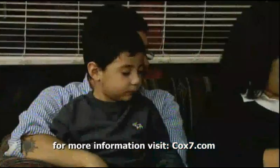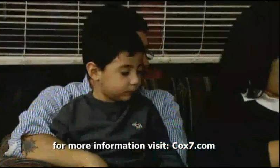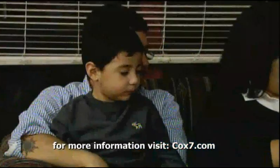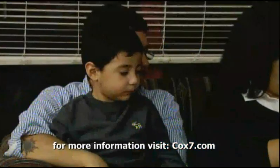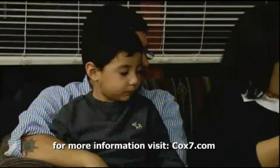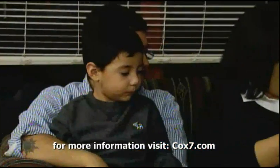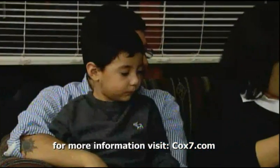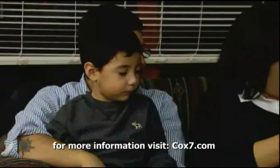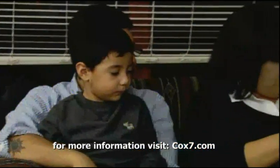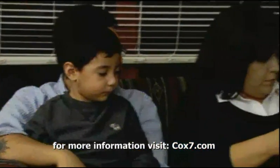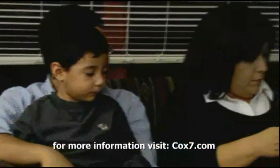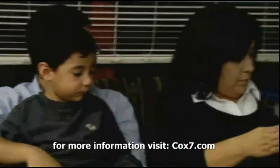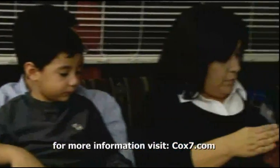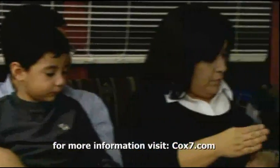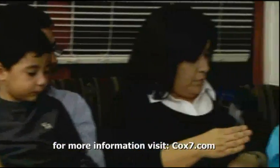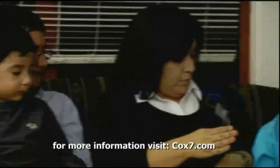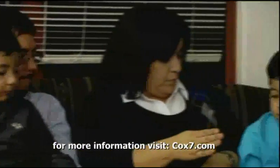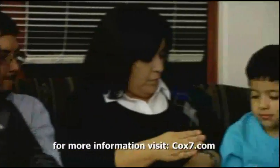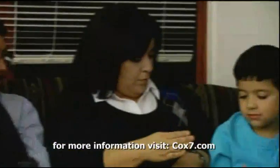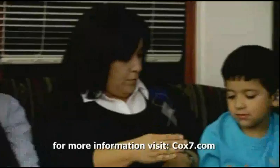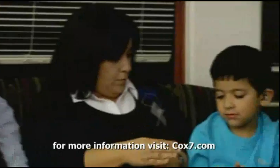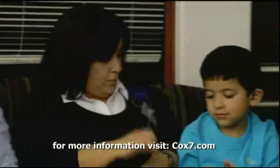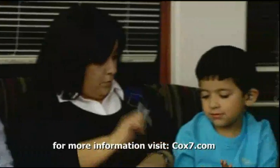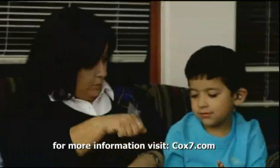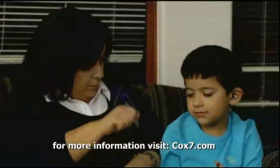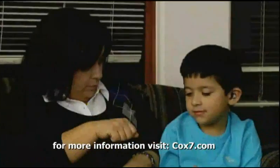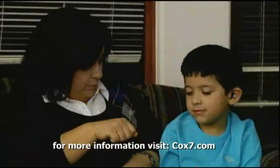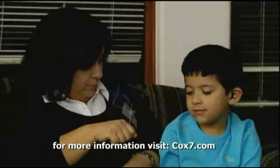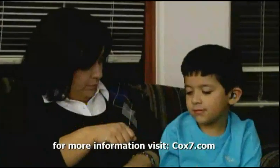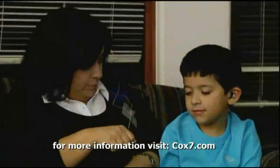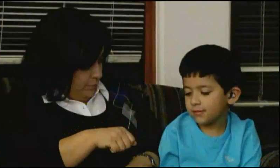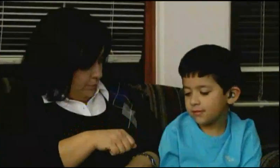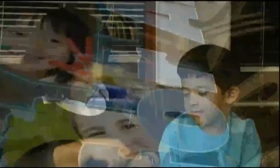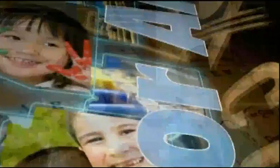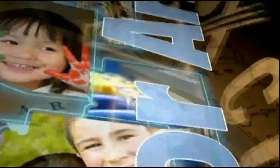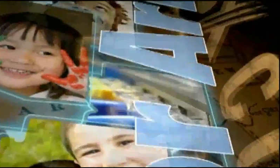and also because we are like more together as a family.